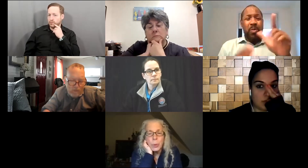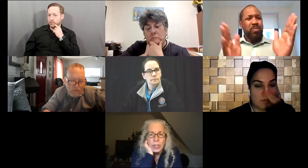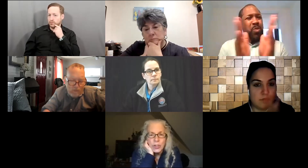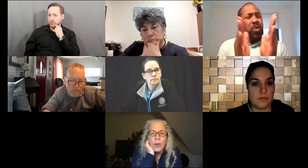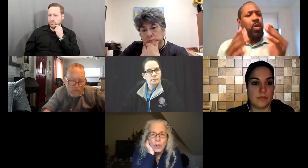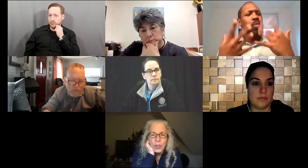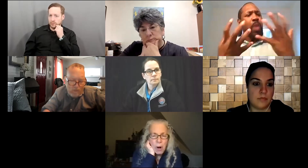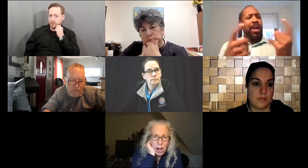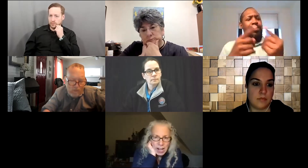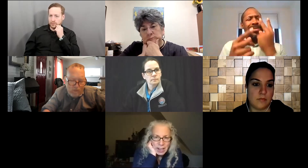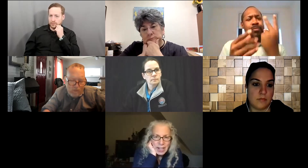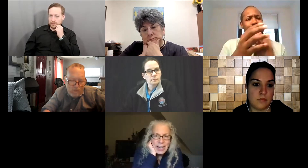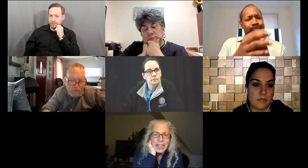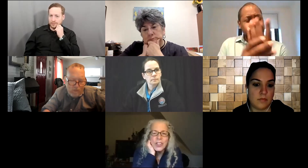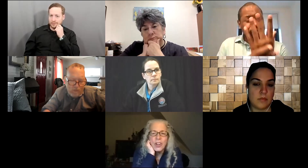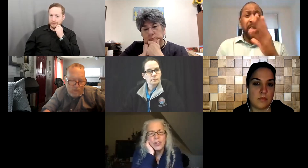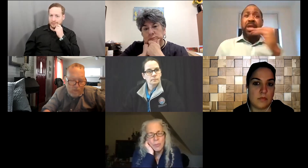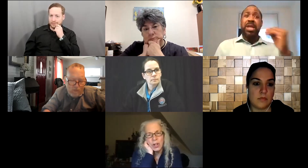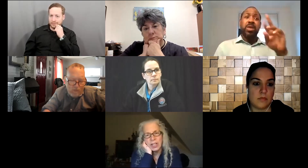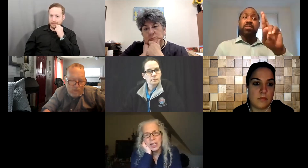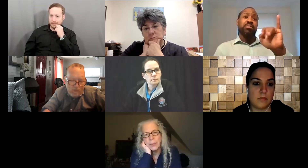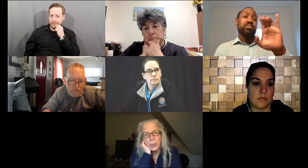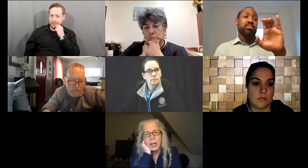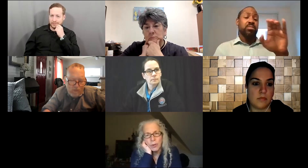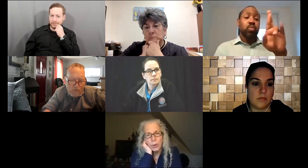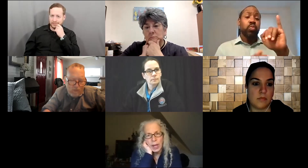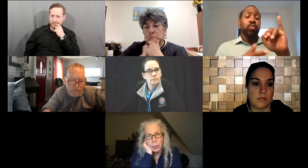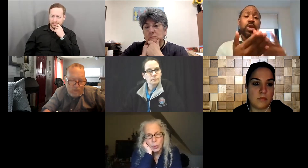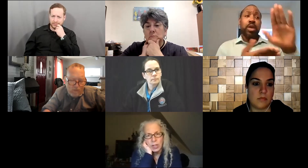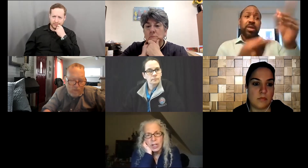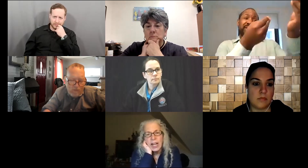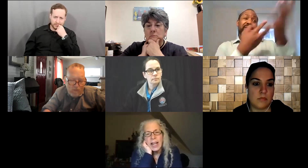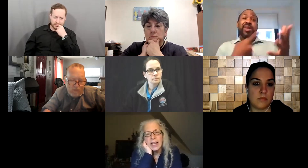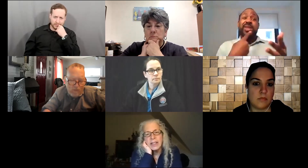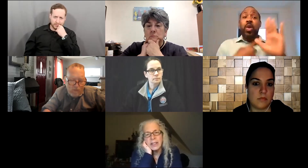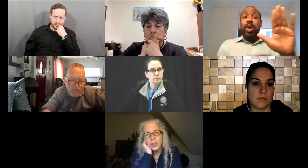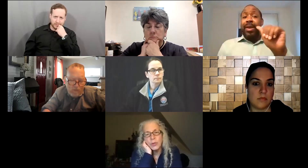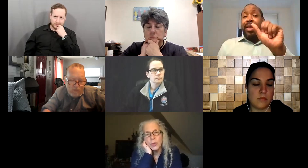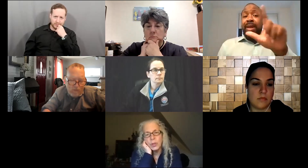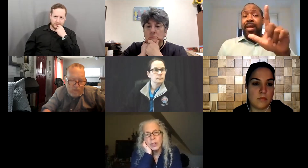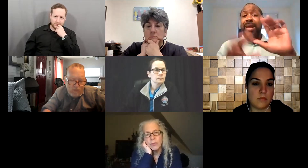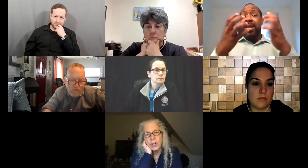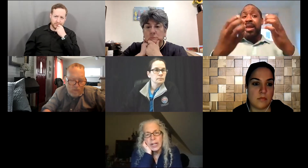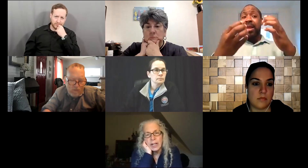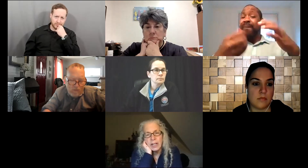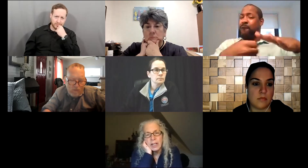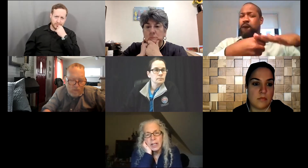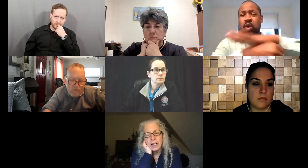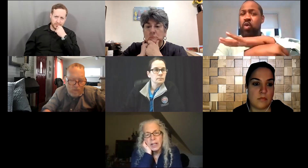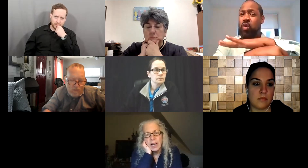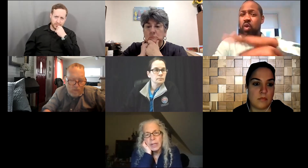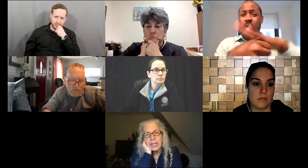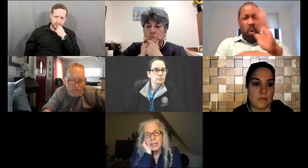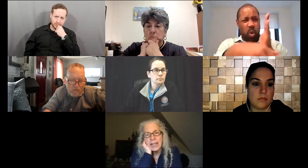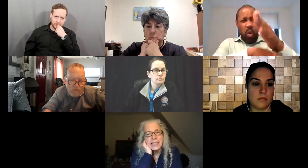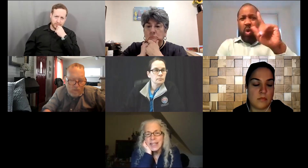our pool is so small. It is so small, and we want to grow that pool. And the new school at Rick,